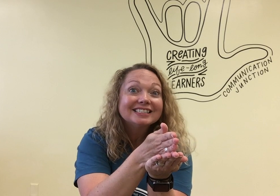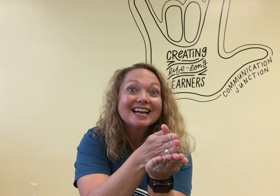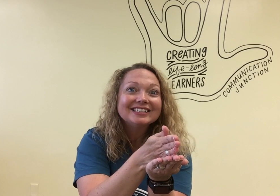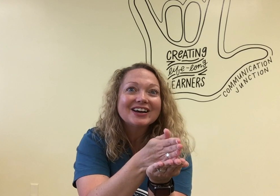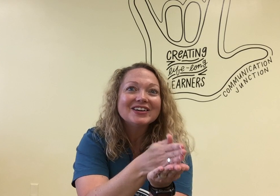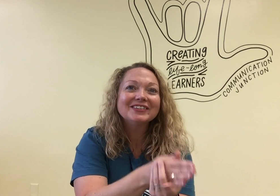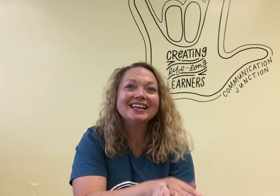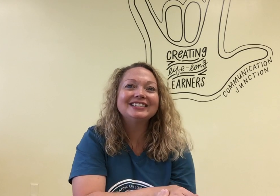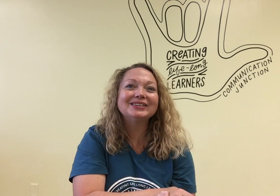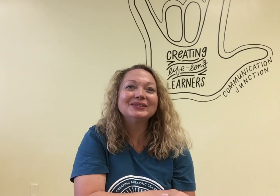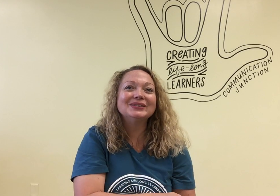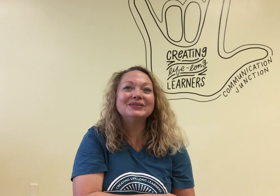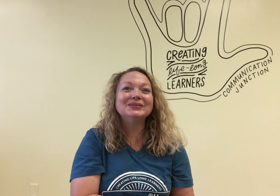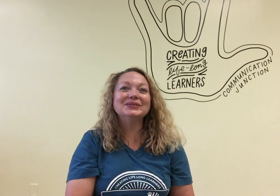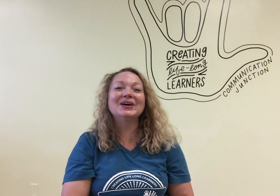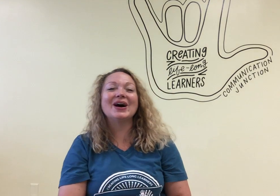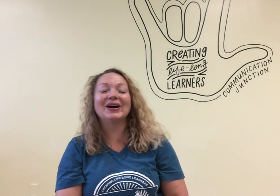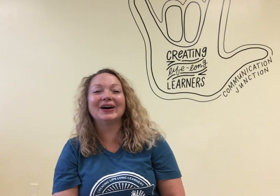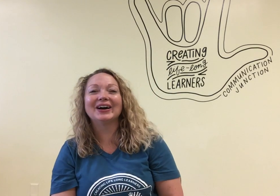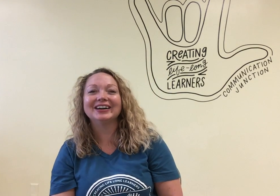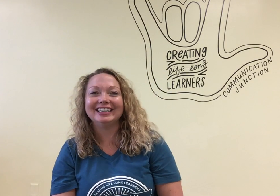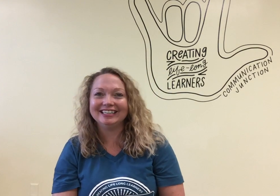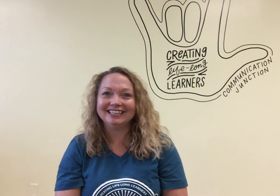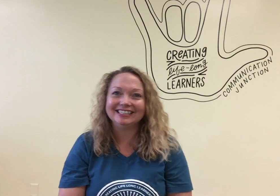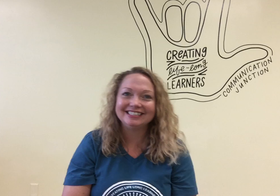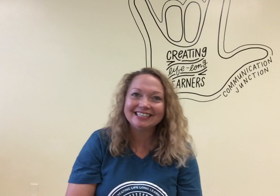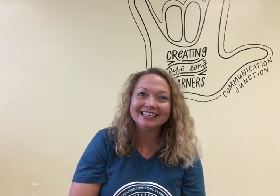Signs are red too. R-E-D.